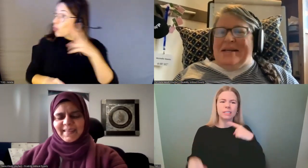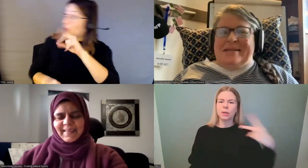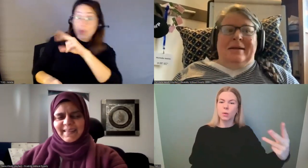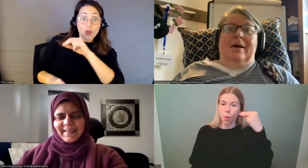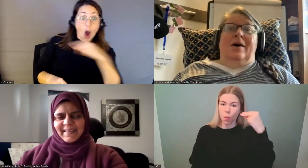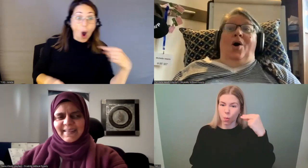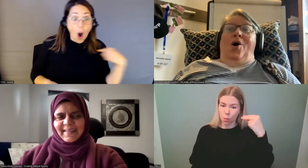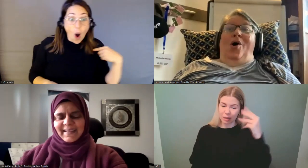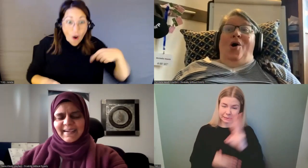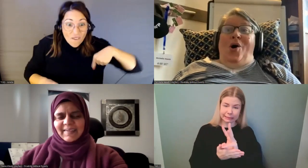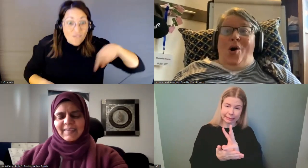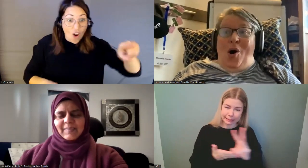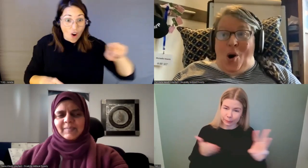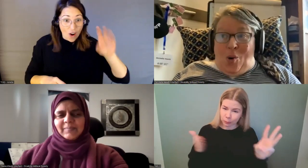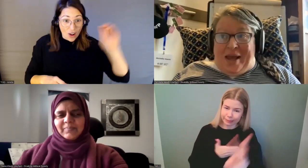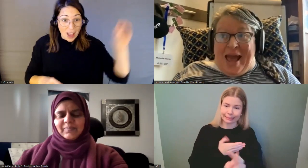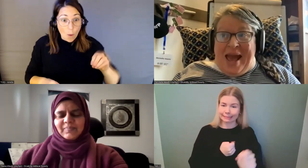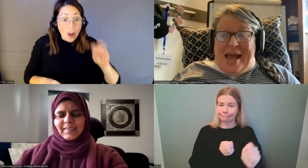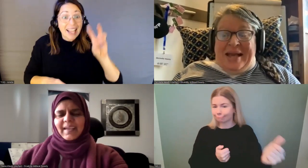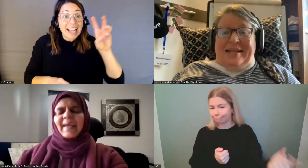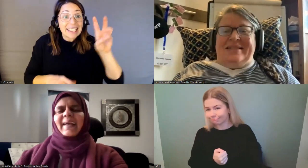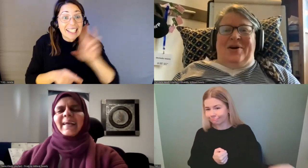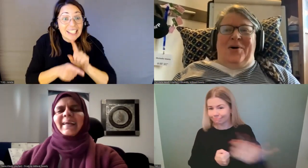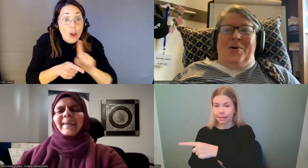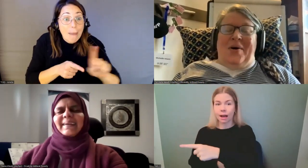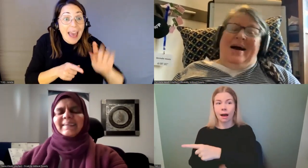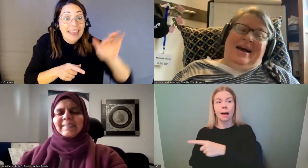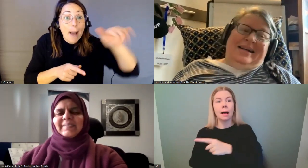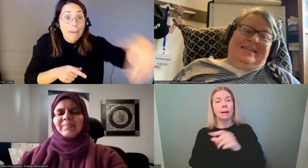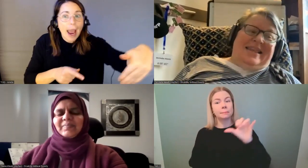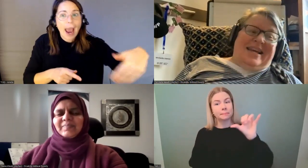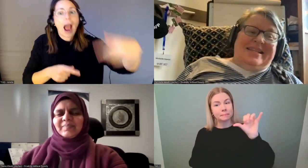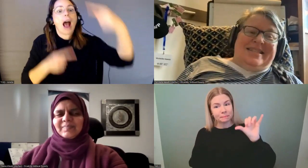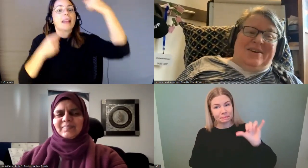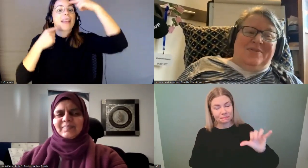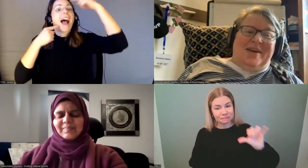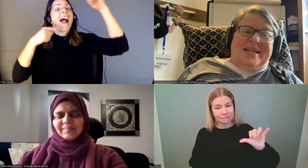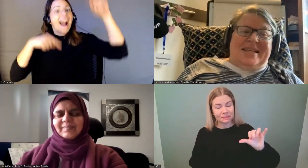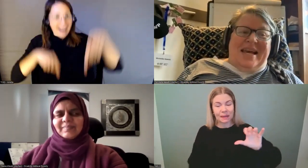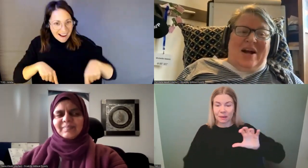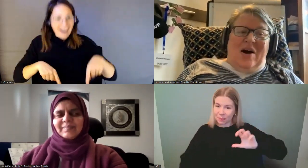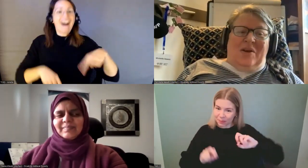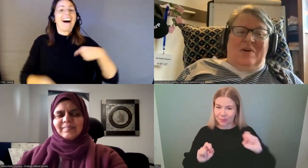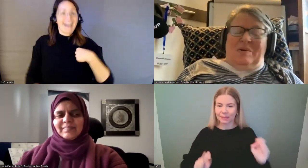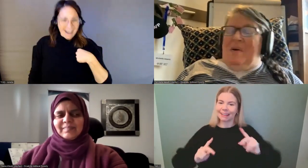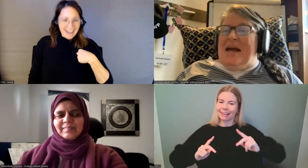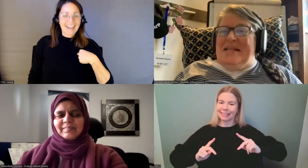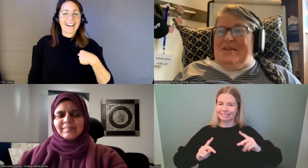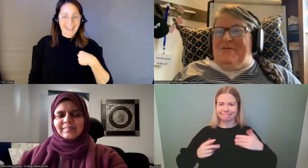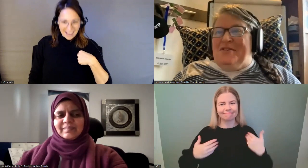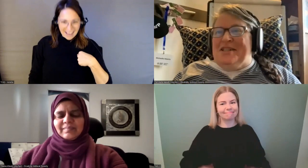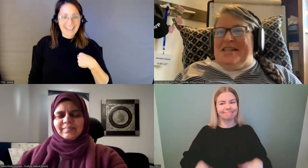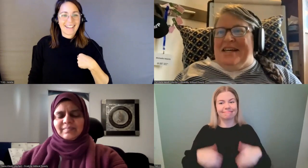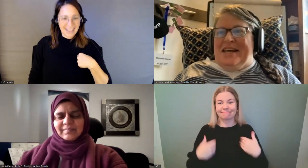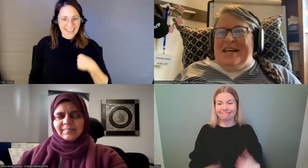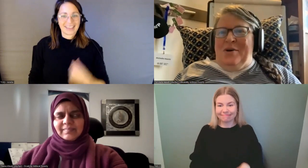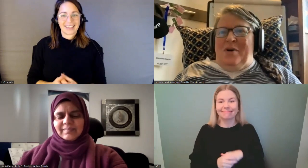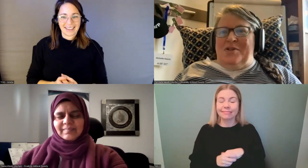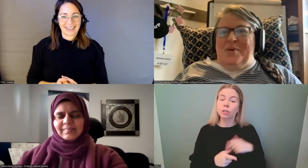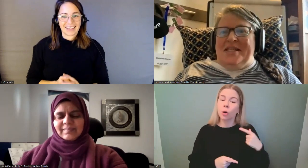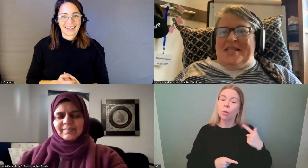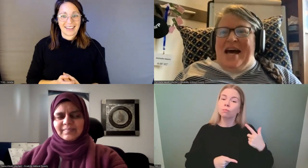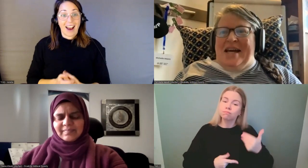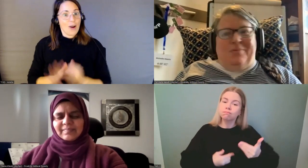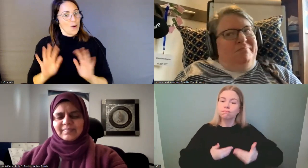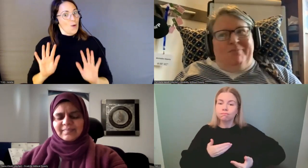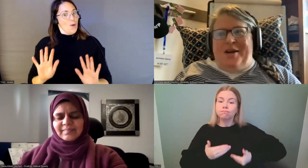6 weeks. Okay, so things, really take on quite a different,